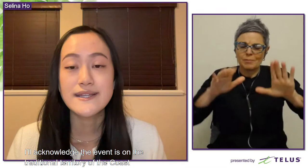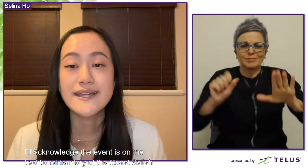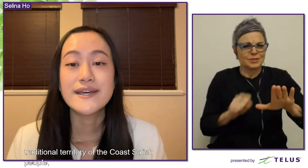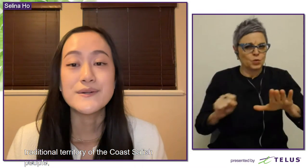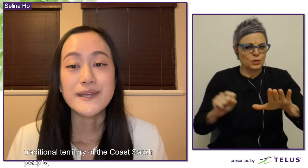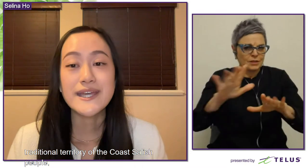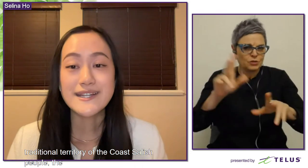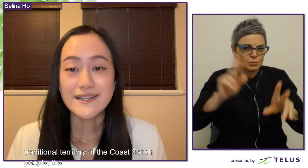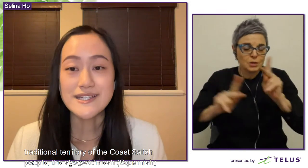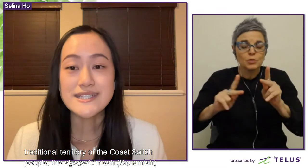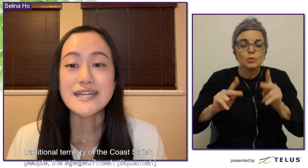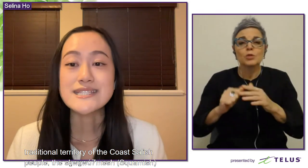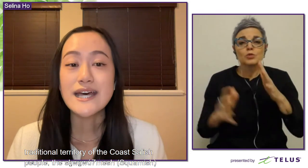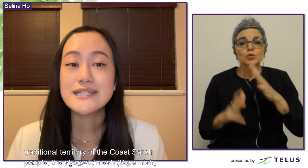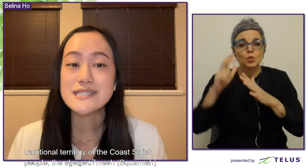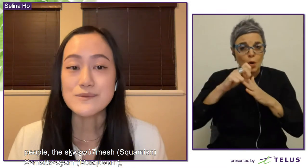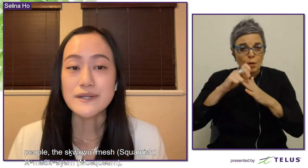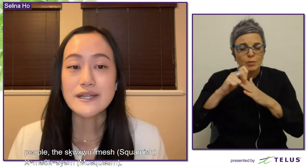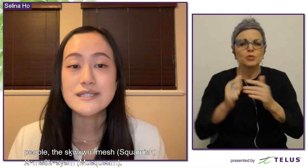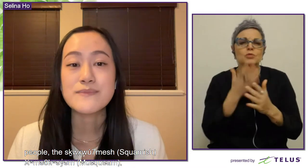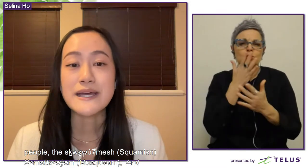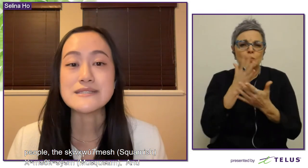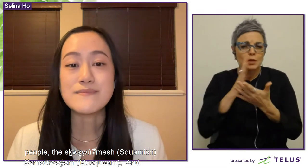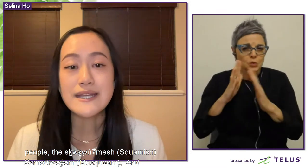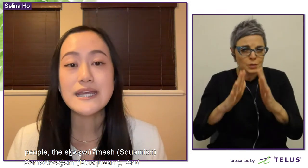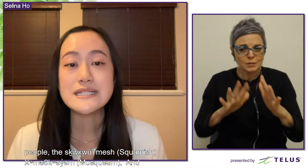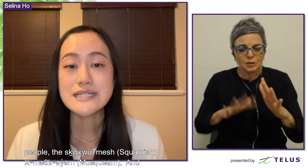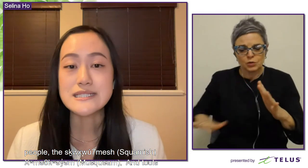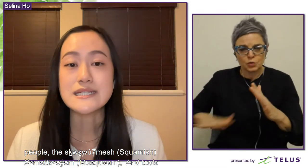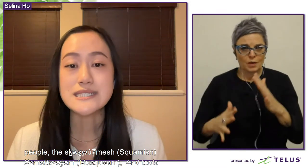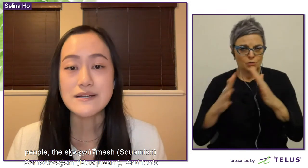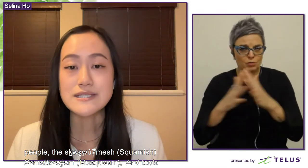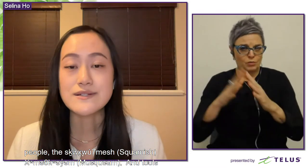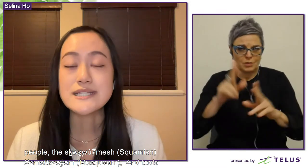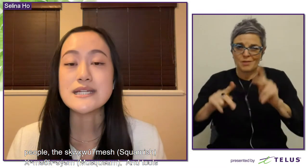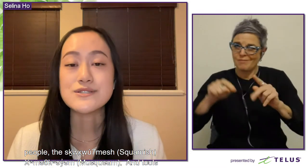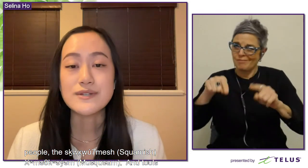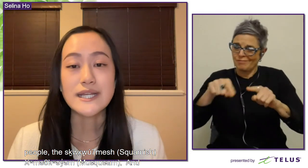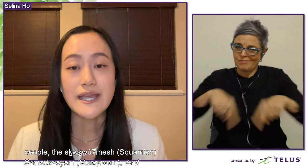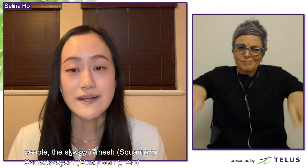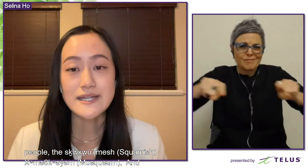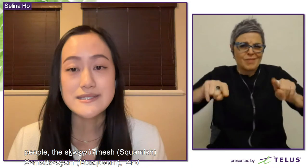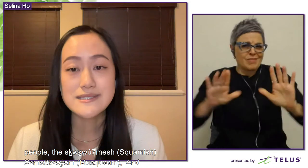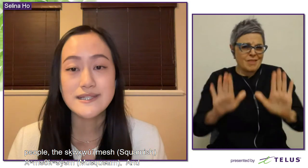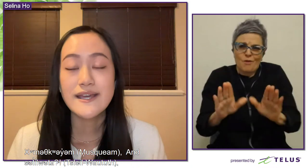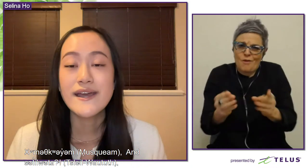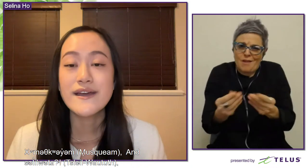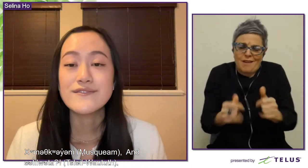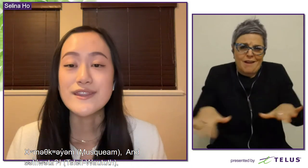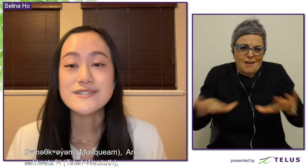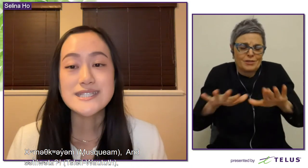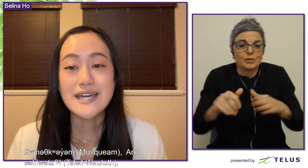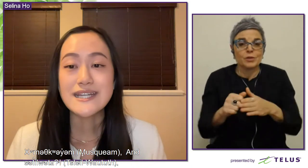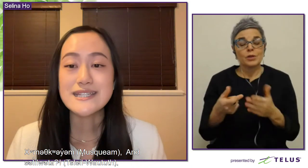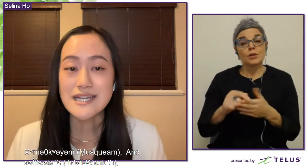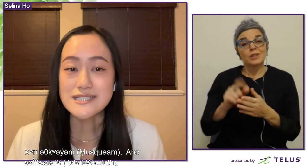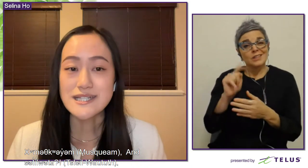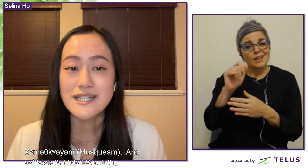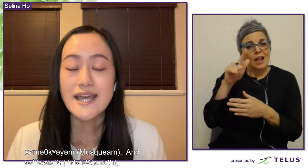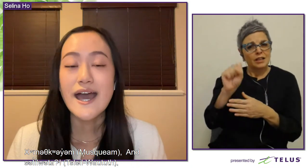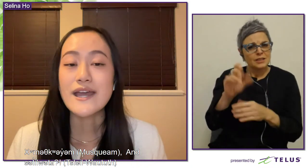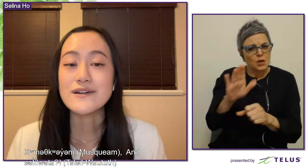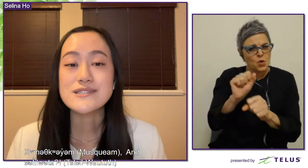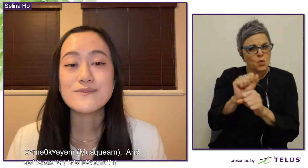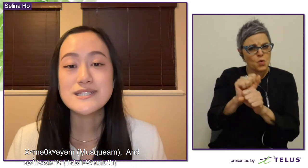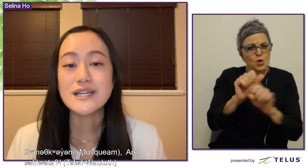Nations. We acknowledge that TELUS's work spans many Indigenous territories and treaty areas. For those attending the